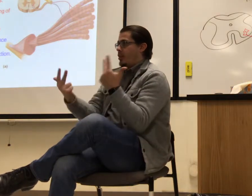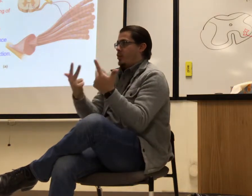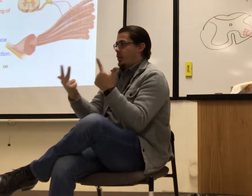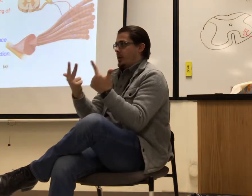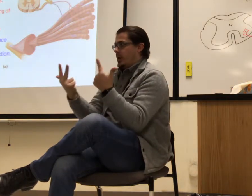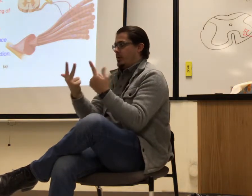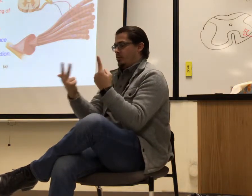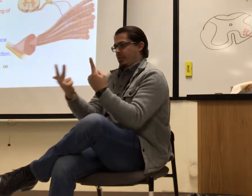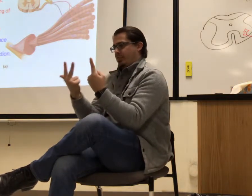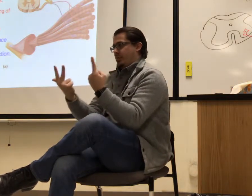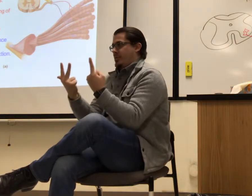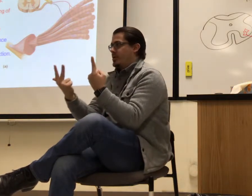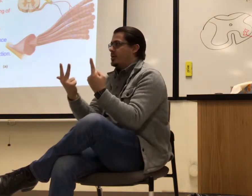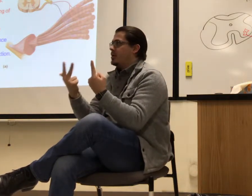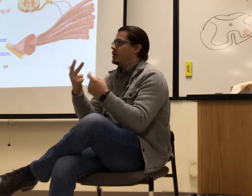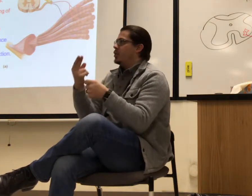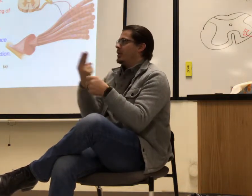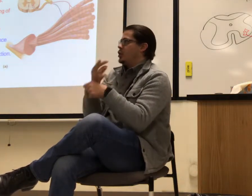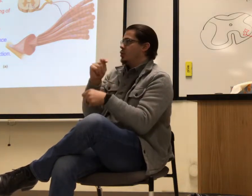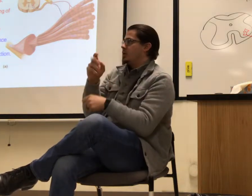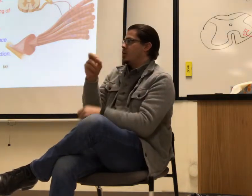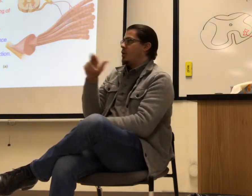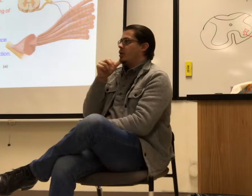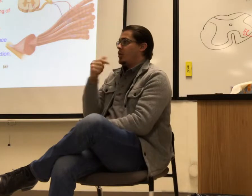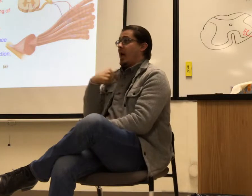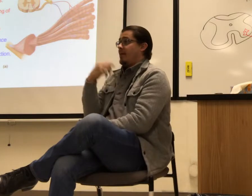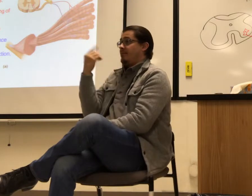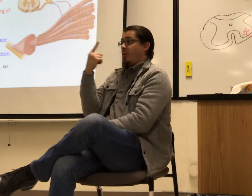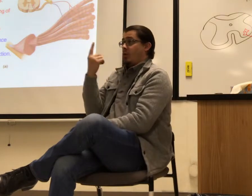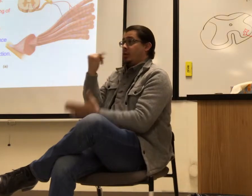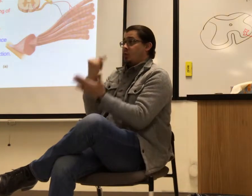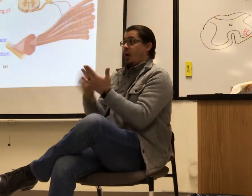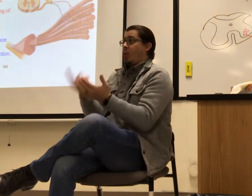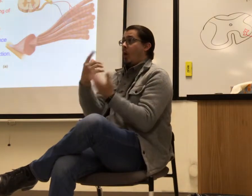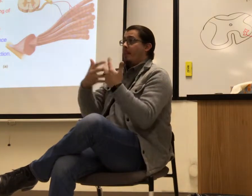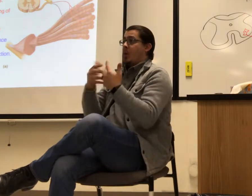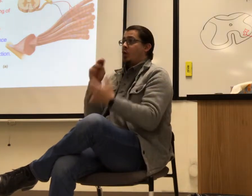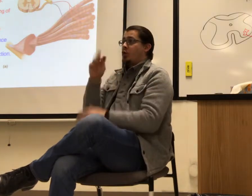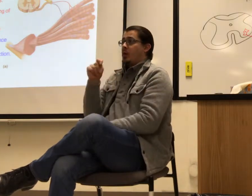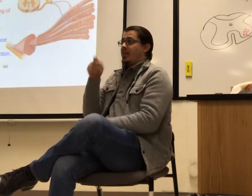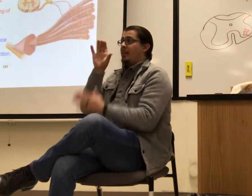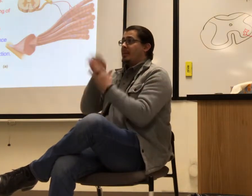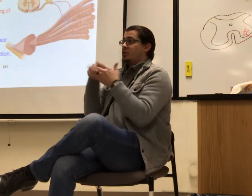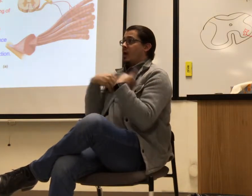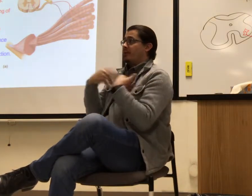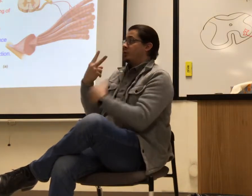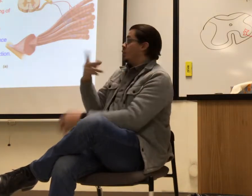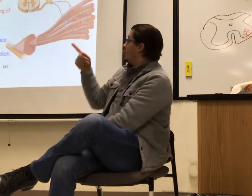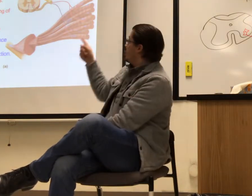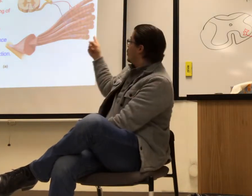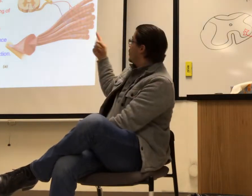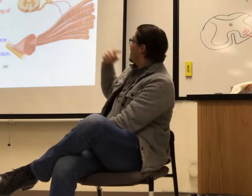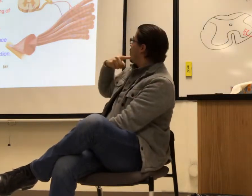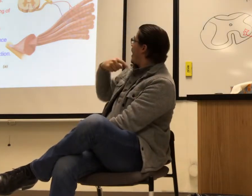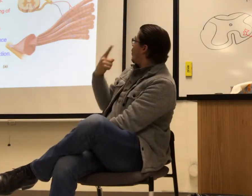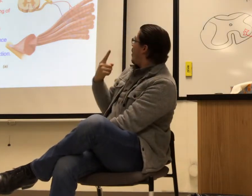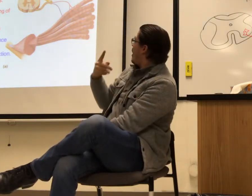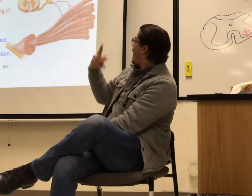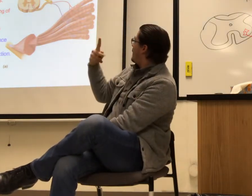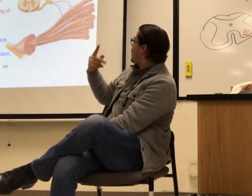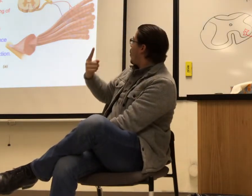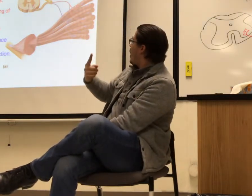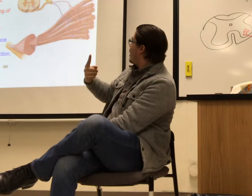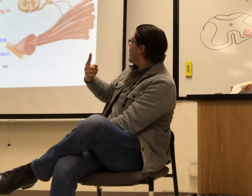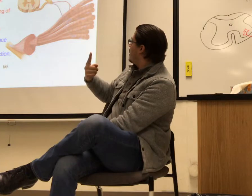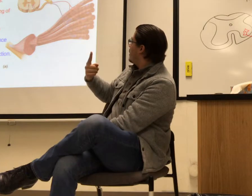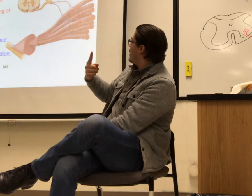recruit it. You use it or you don't. Now, I've only drawn one motor unit. The picture has two. It has that red one and the purple one. Let me draw